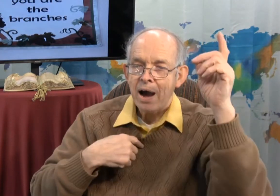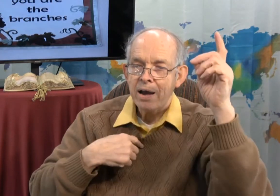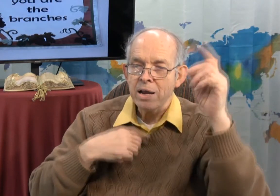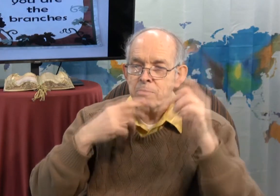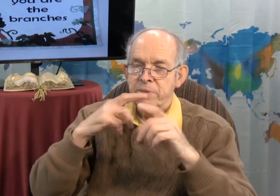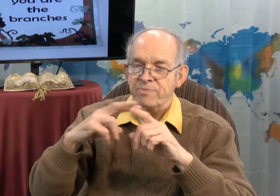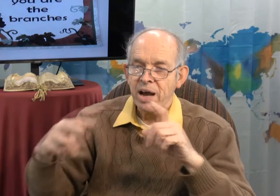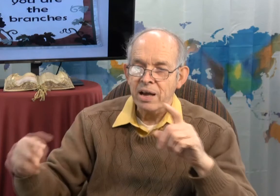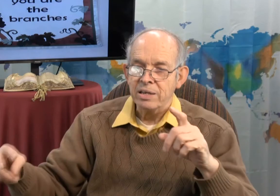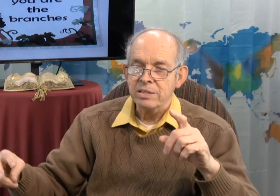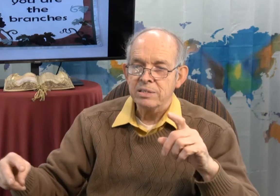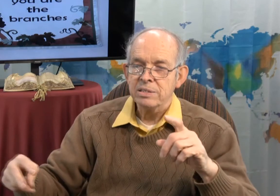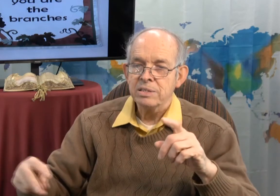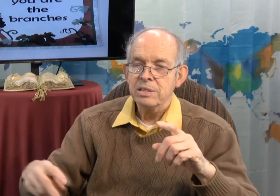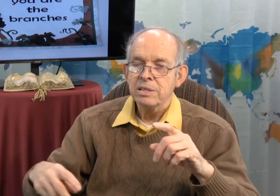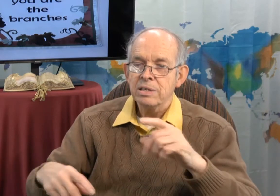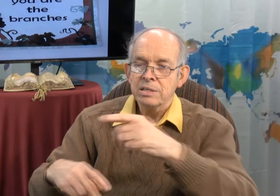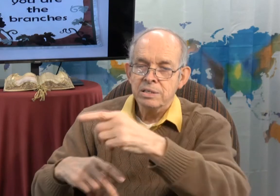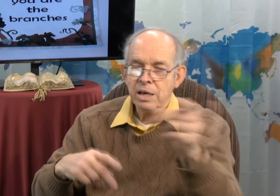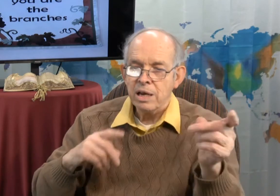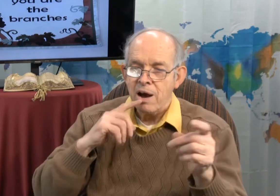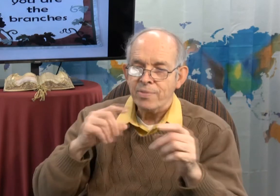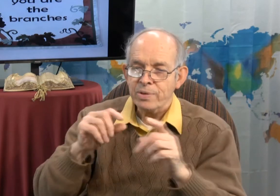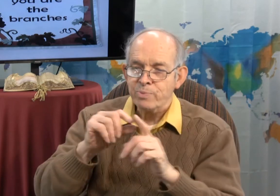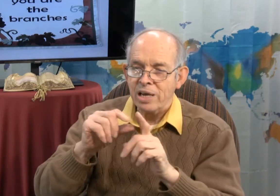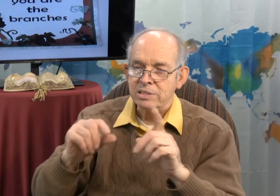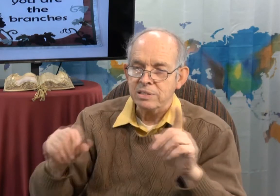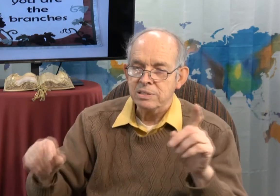I am the vine, ye are the branches.